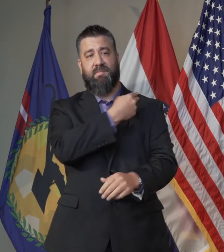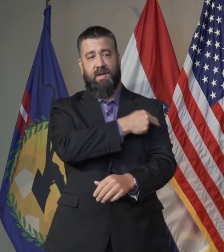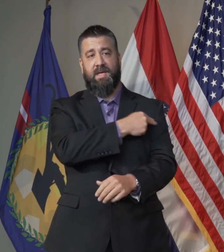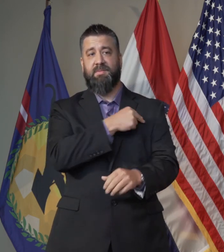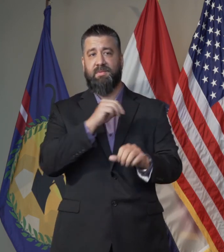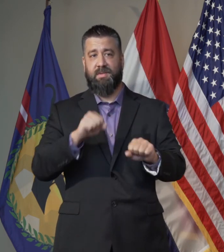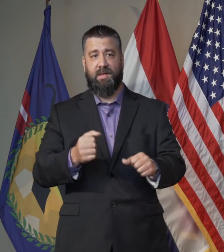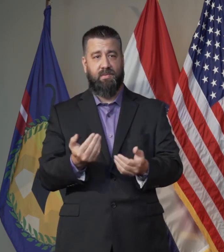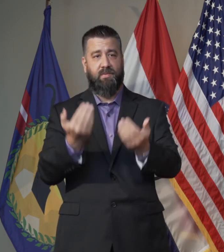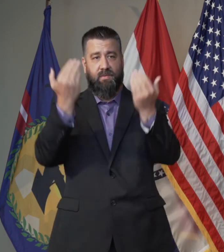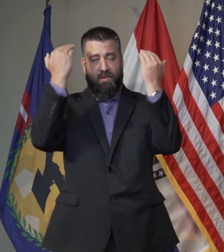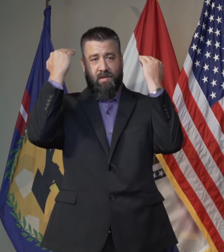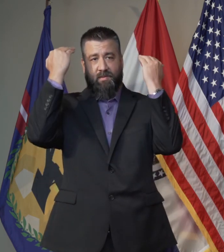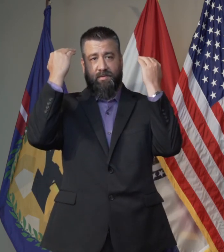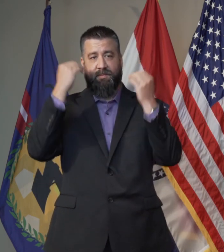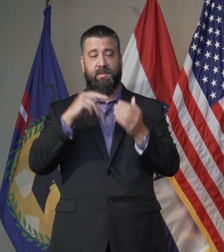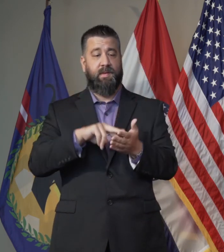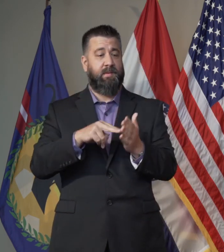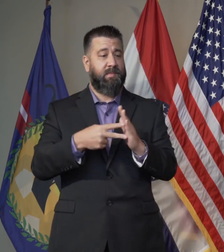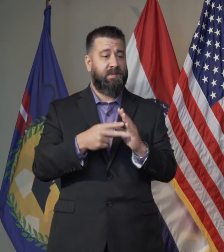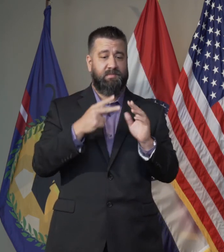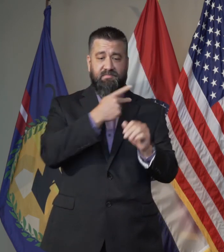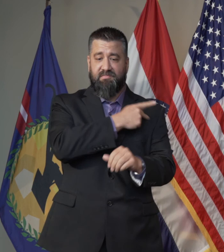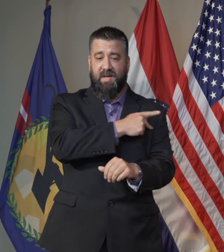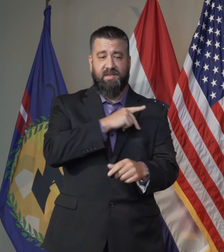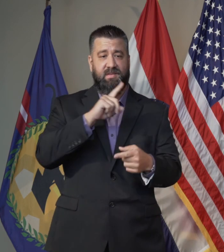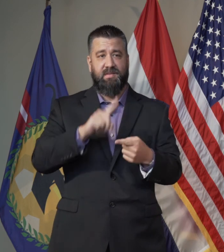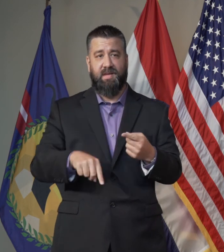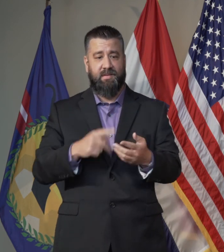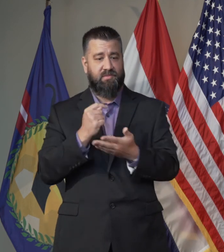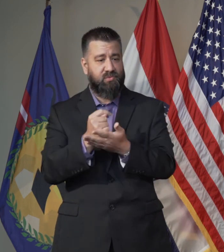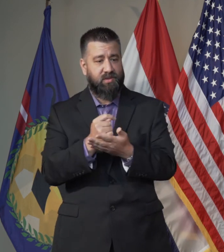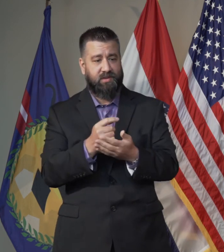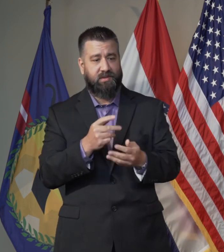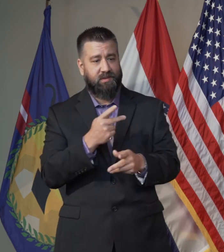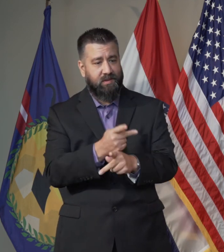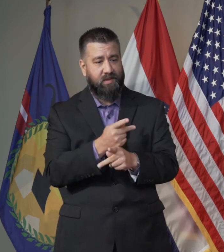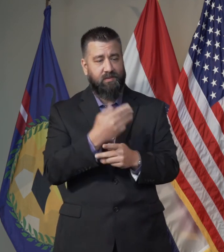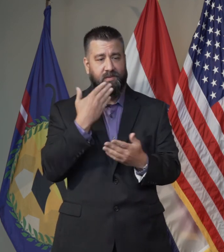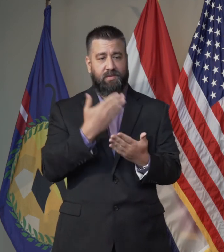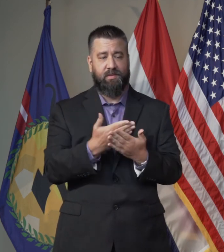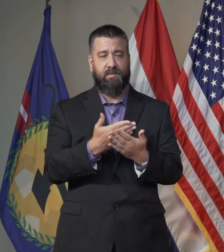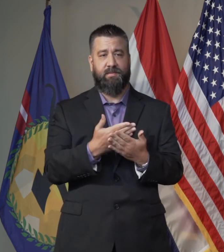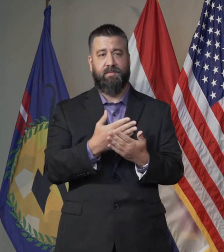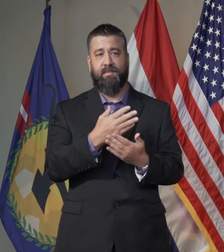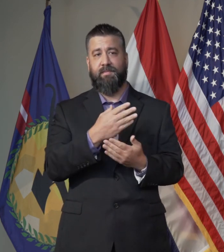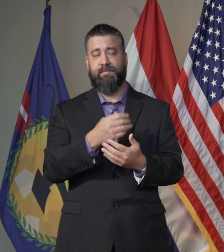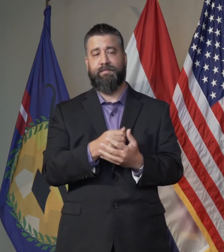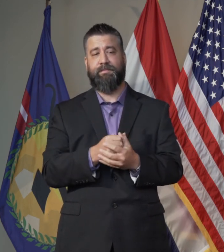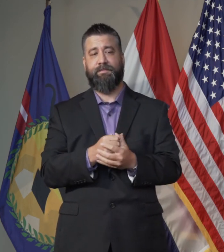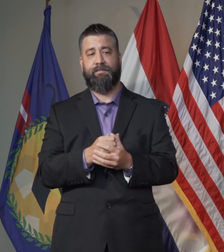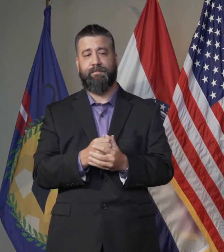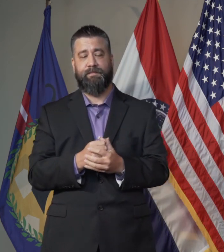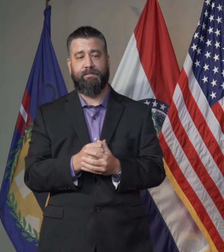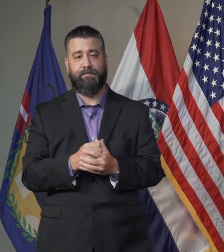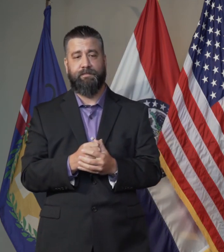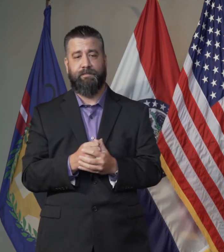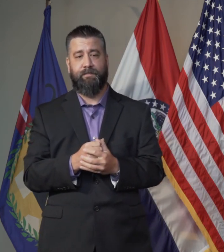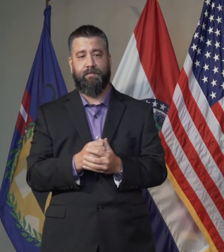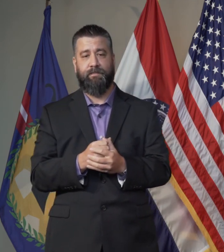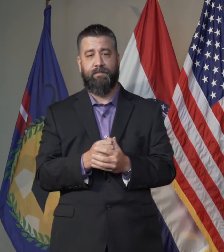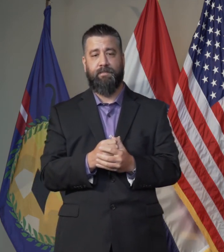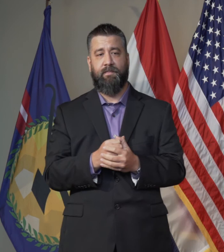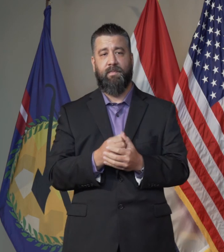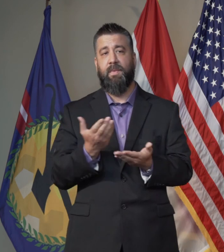risk adverse treatment of our patients, and we certainly will endanger our hospital workers. The bills before